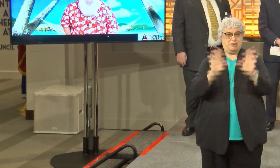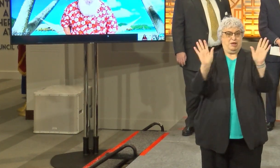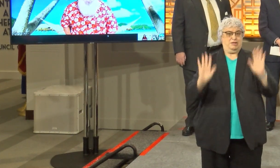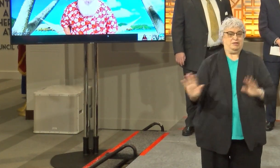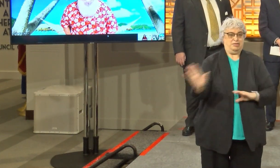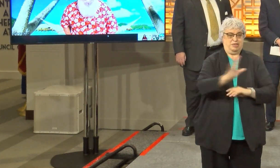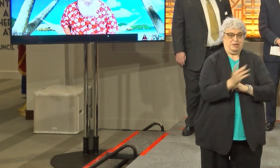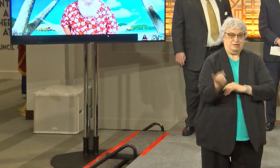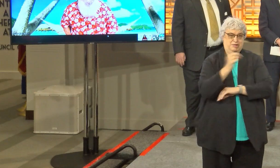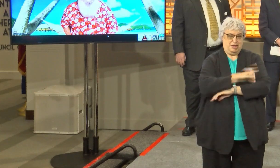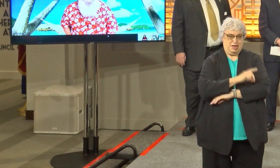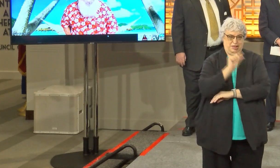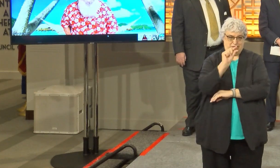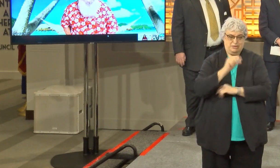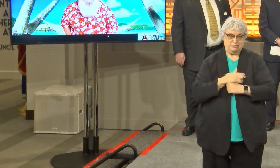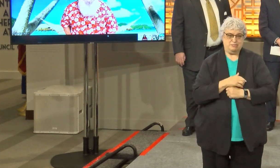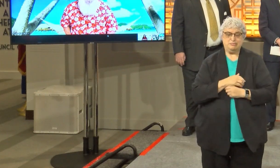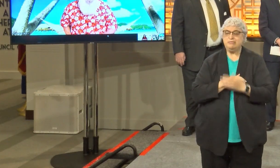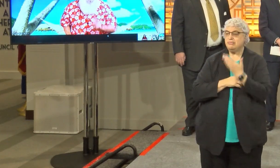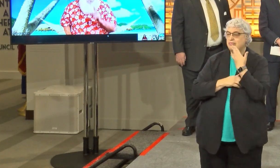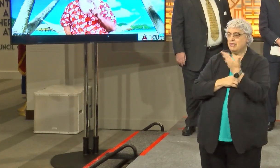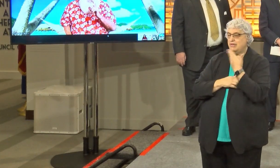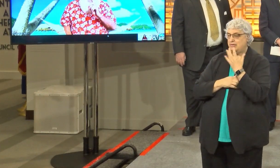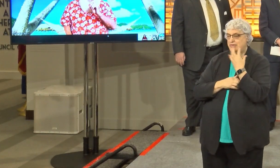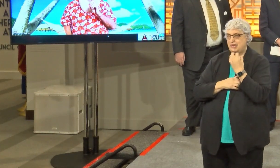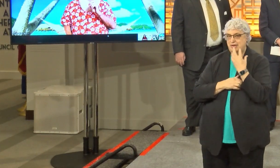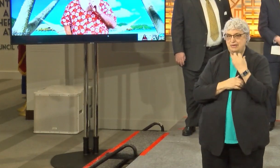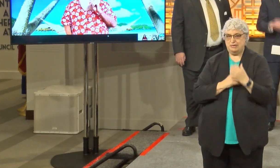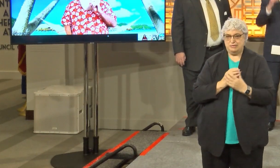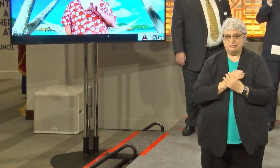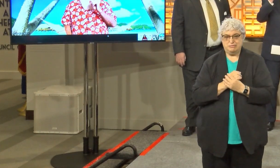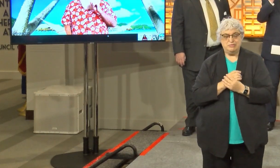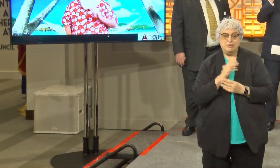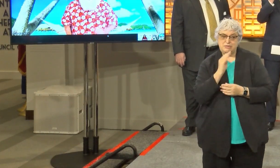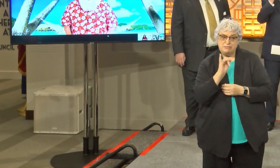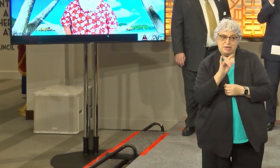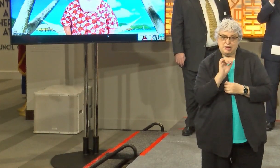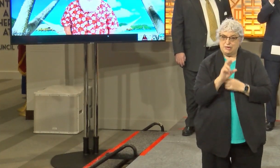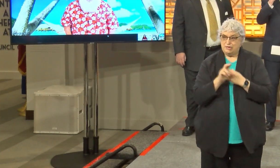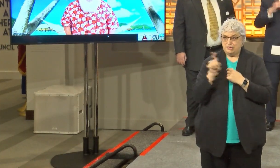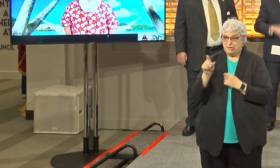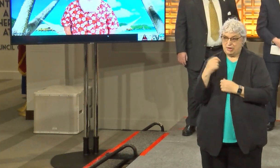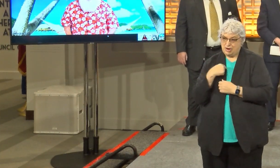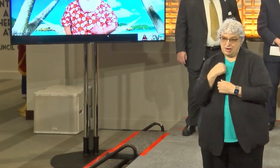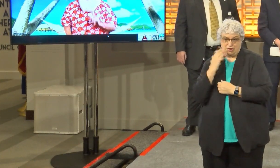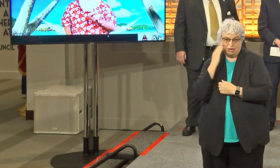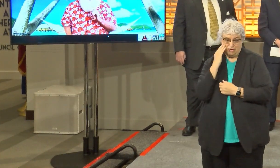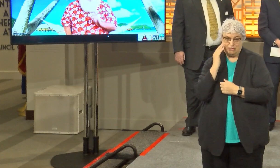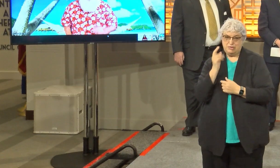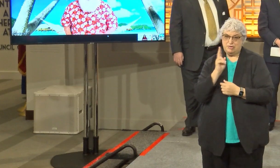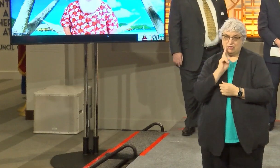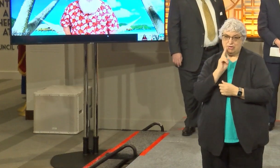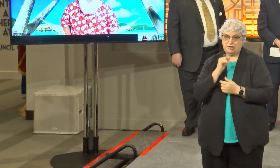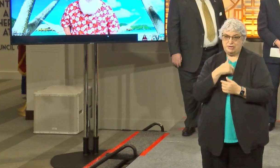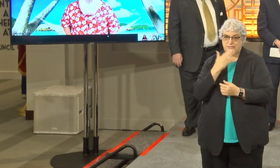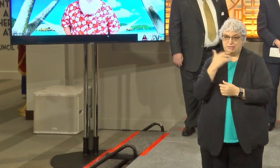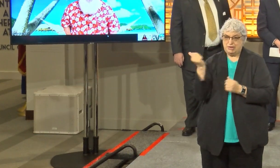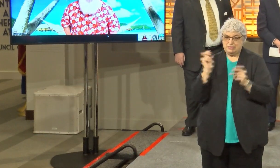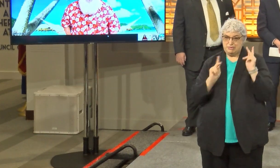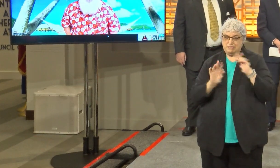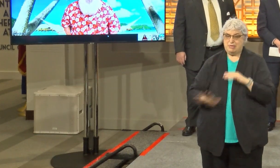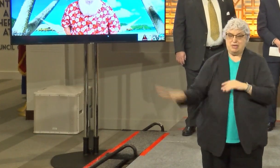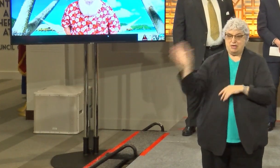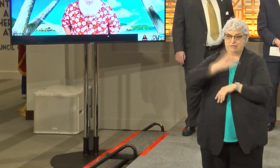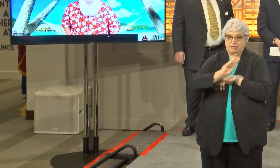day just a little bit. Thank you, Santa. And Mayor, you and I both know Houston has some of the best people in the